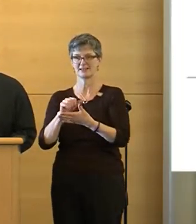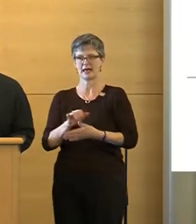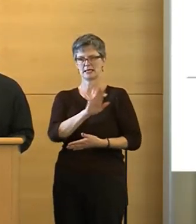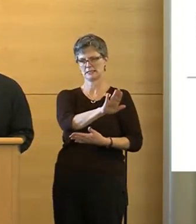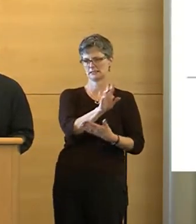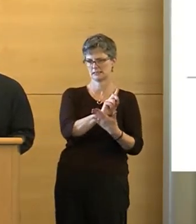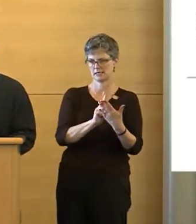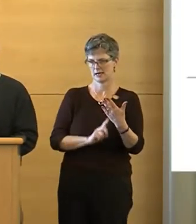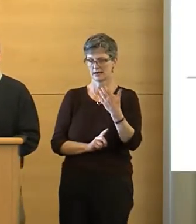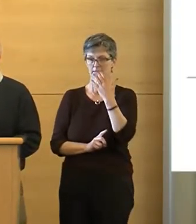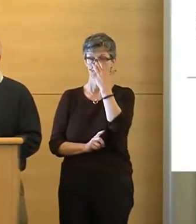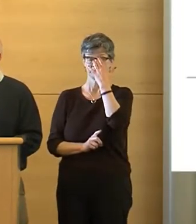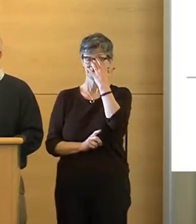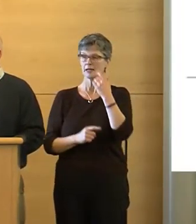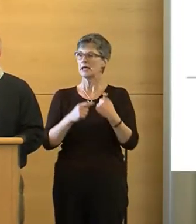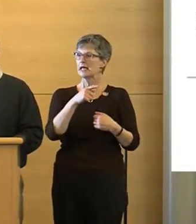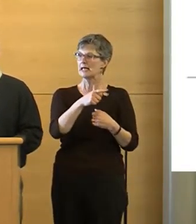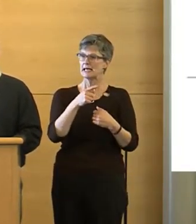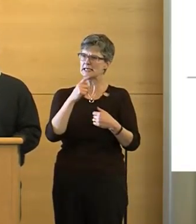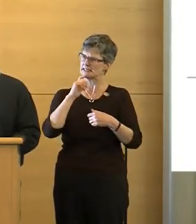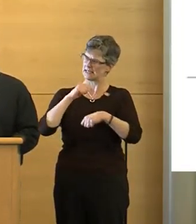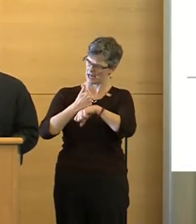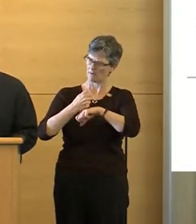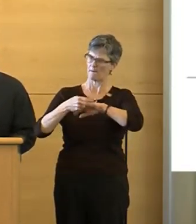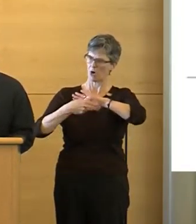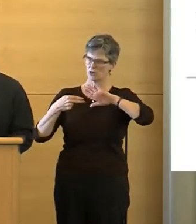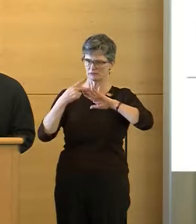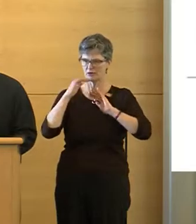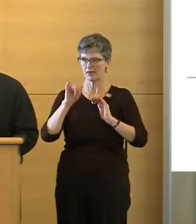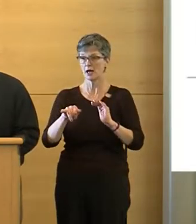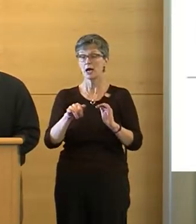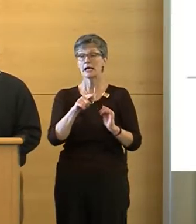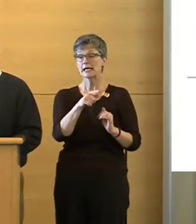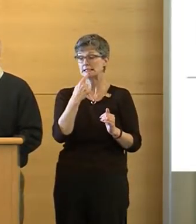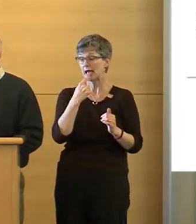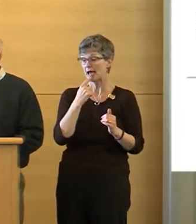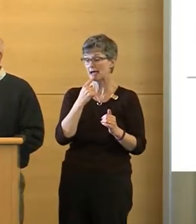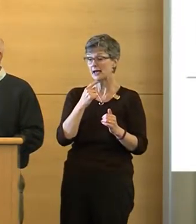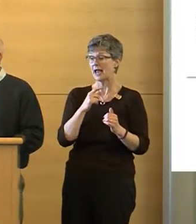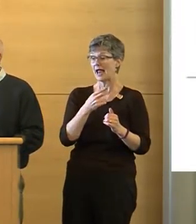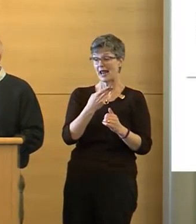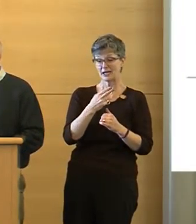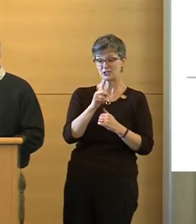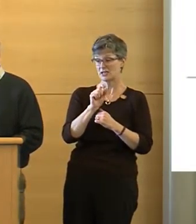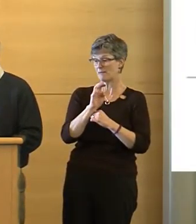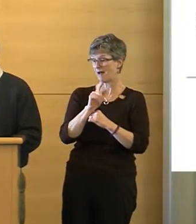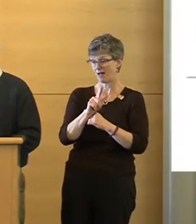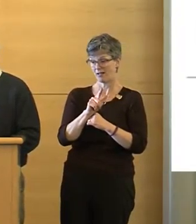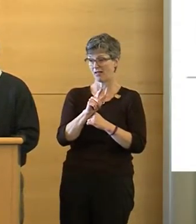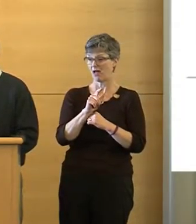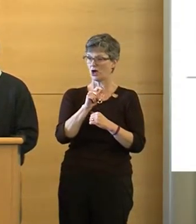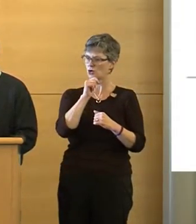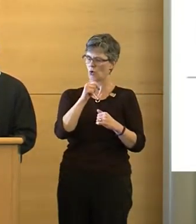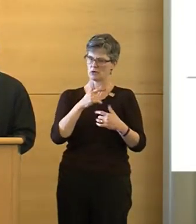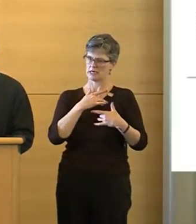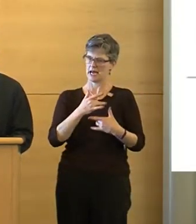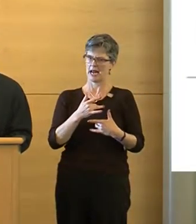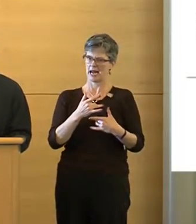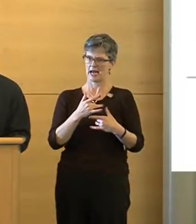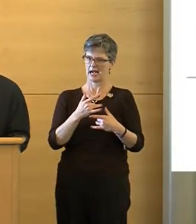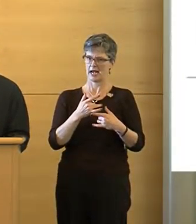page, H2 being subheadings. And if you need them, then you go further down. So H3s, H4s, but they form an